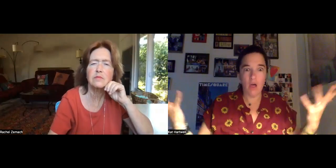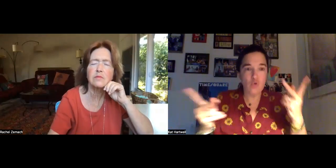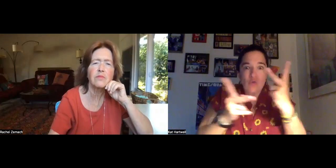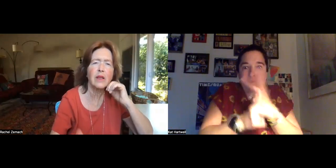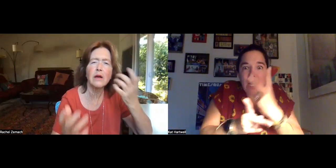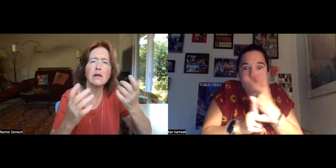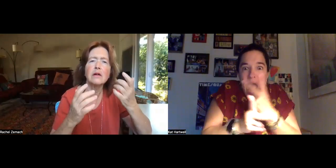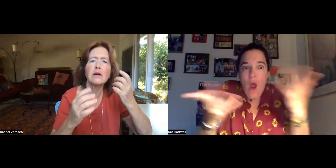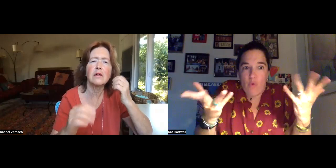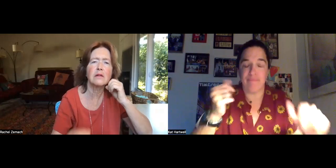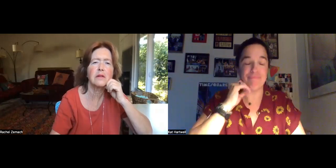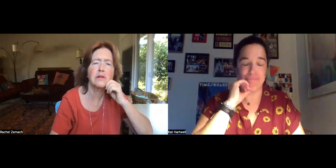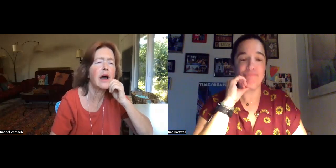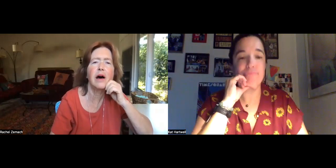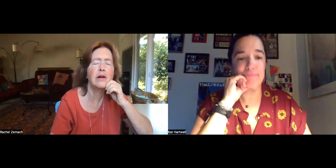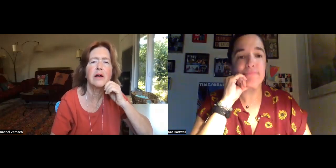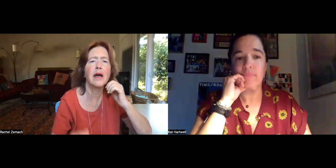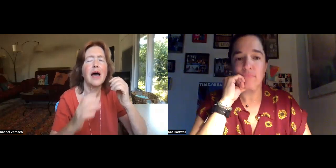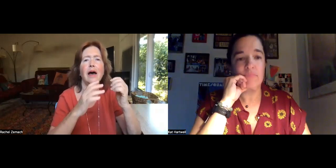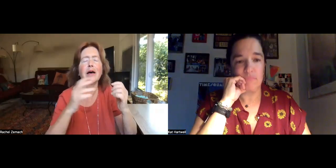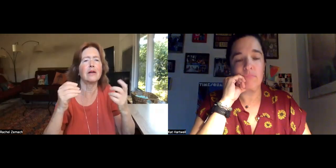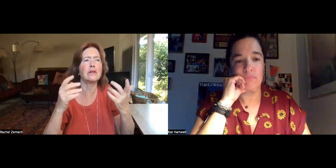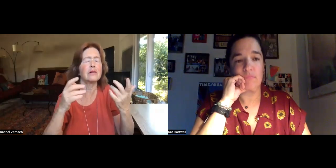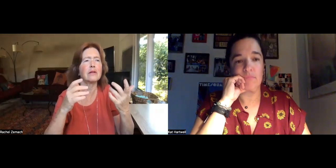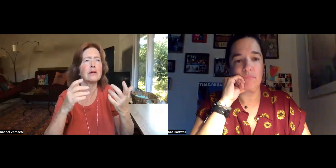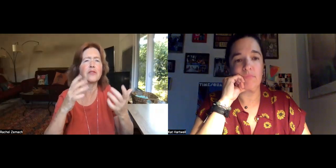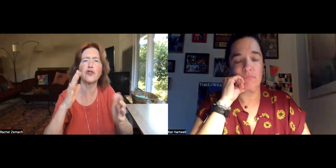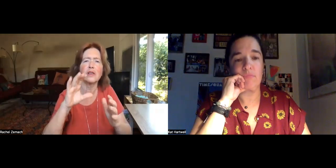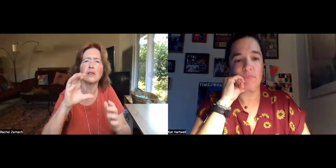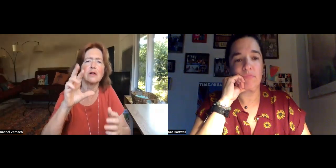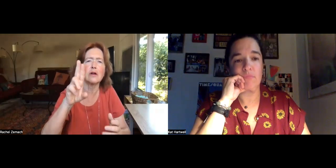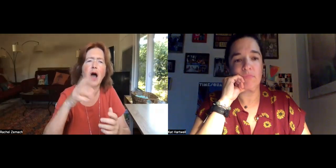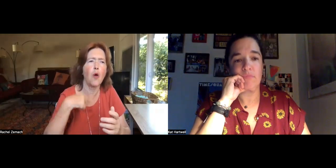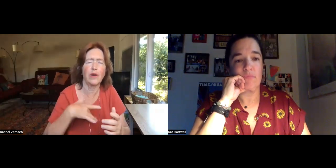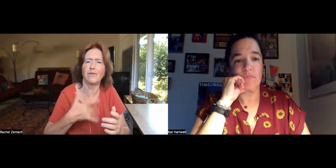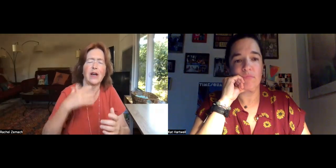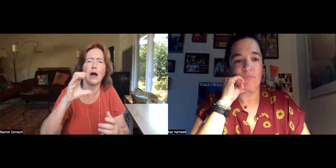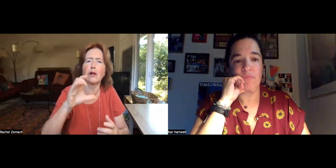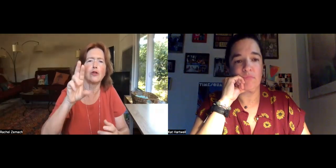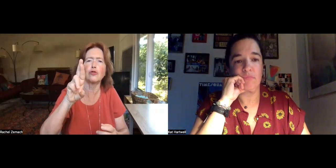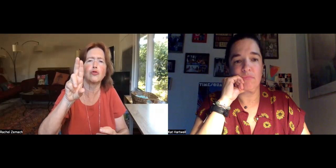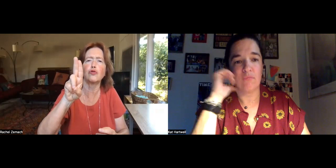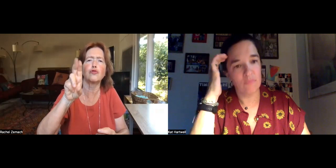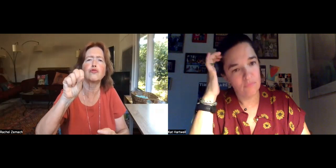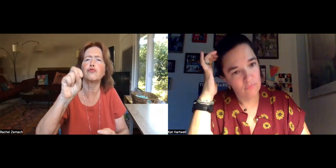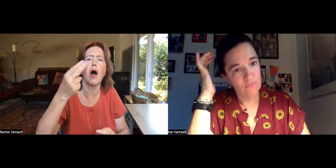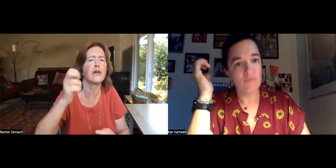Yeah. Try to figure out. Yeah. And just, I would feel